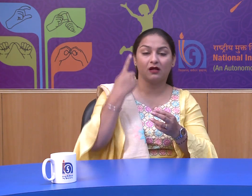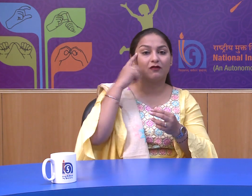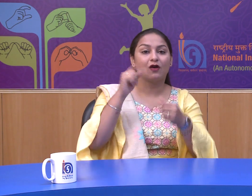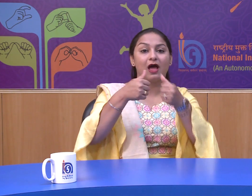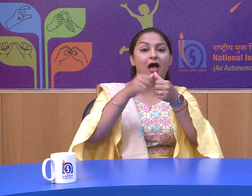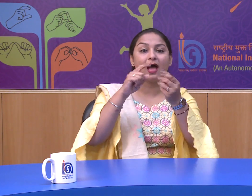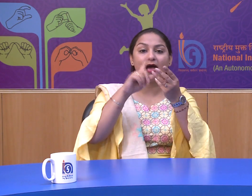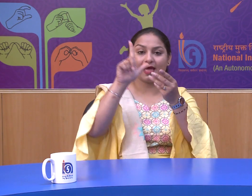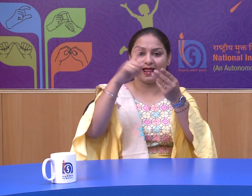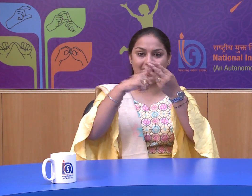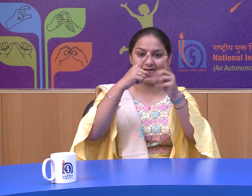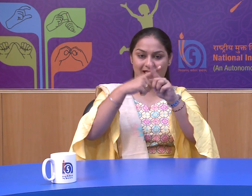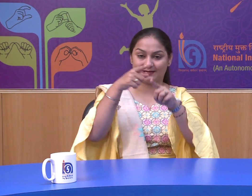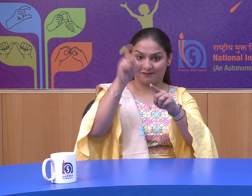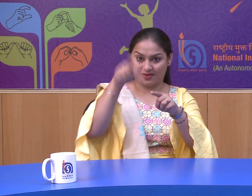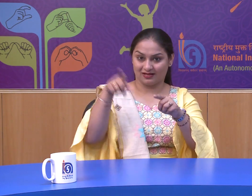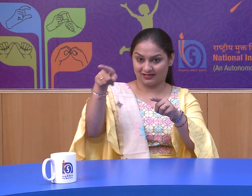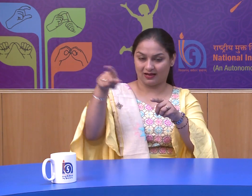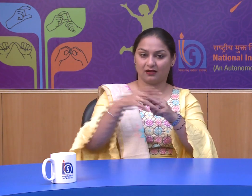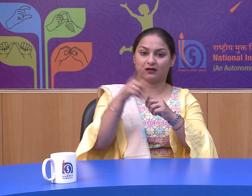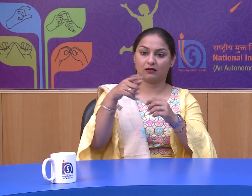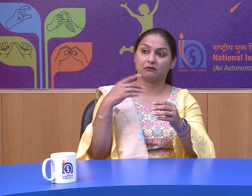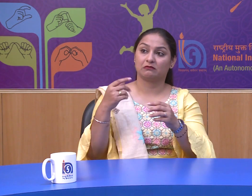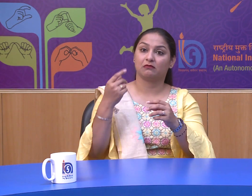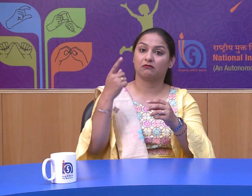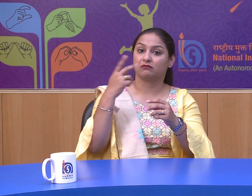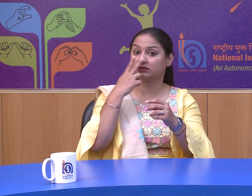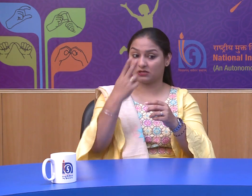Alexander attacked India.